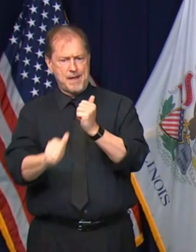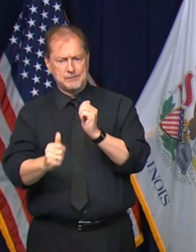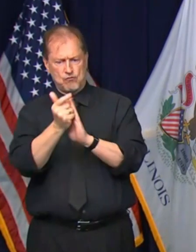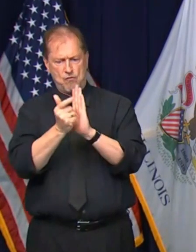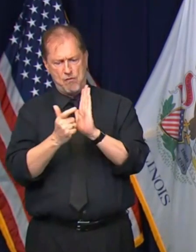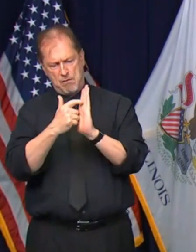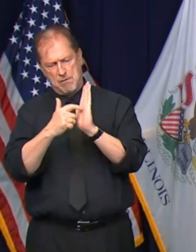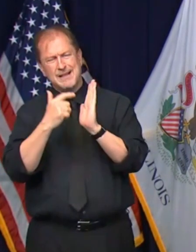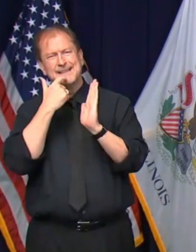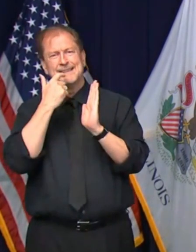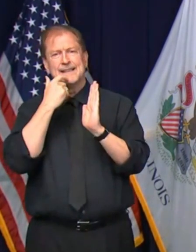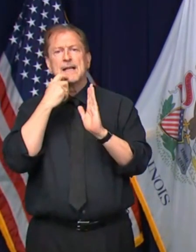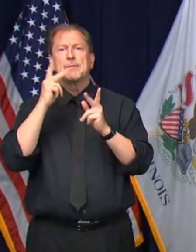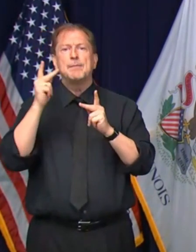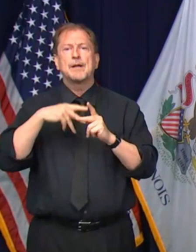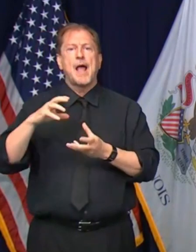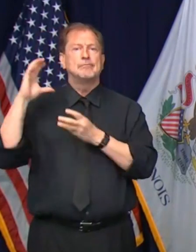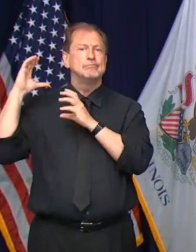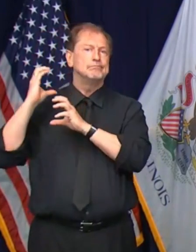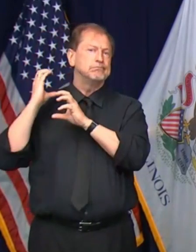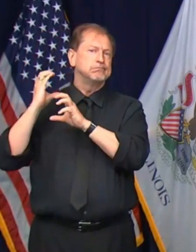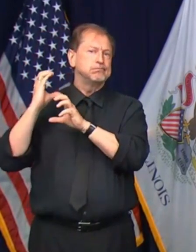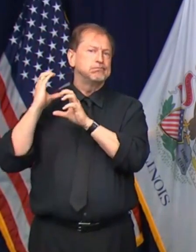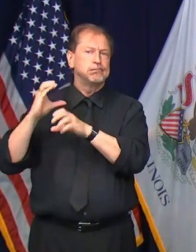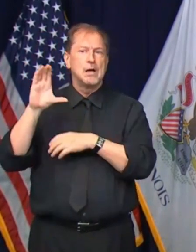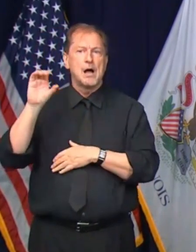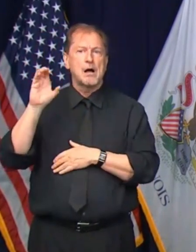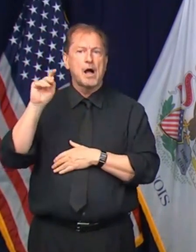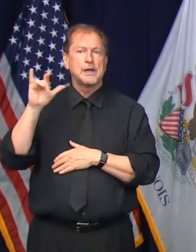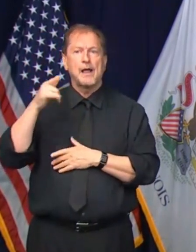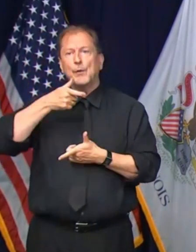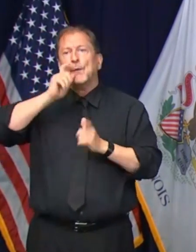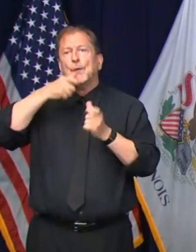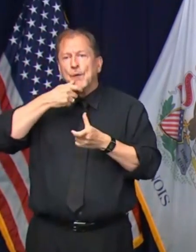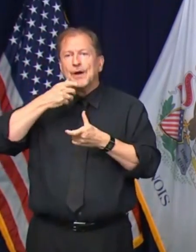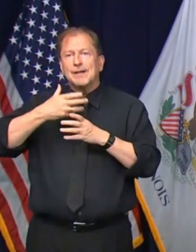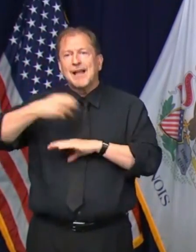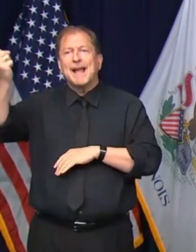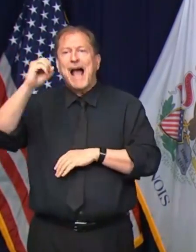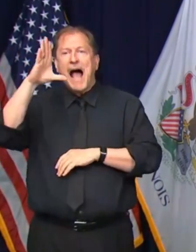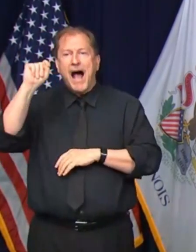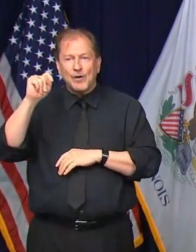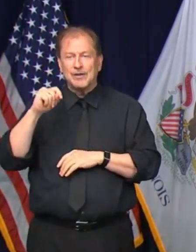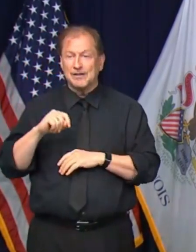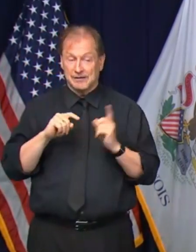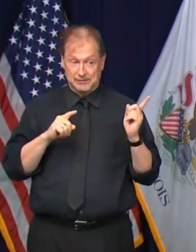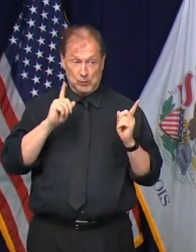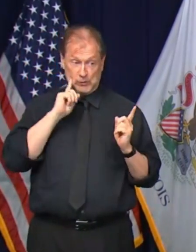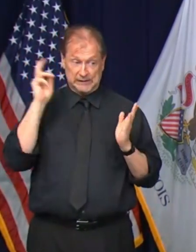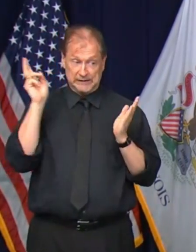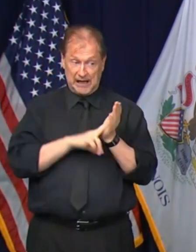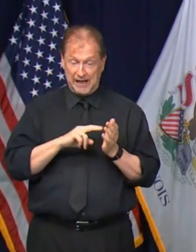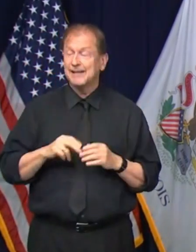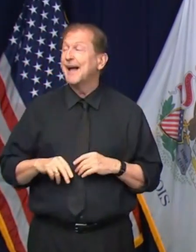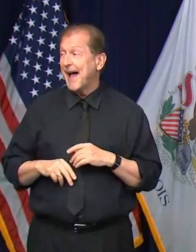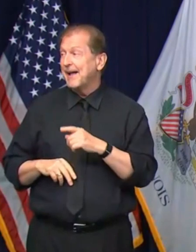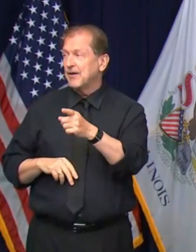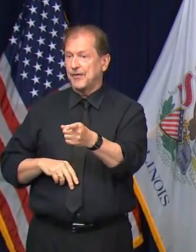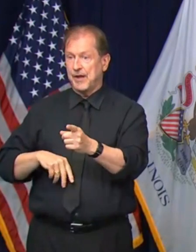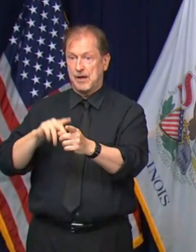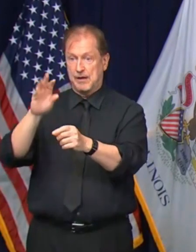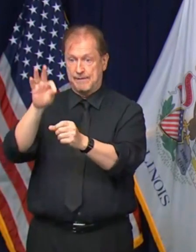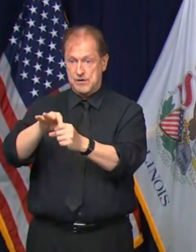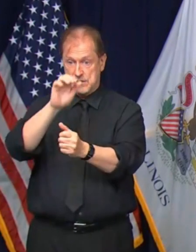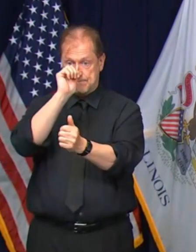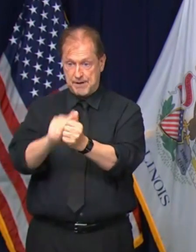restaurants make it through the pandemic? Yeah, I'm so glad that passed, and I hope to sign that as soon as it's available to me. As you know, it needs to